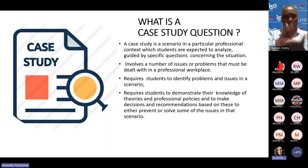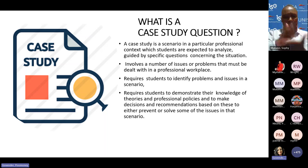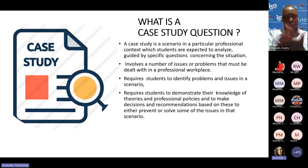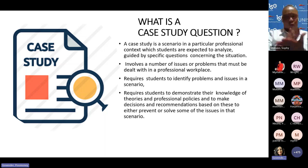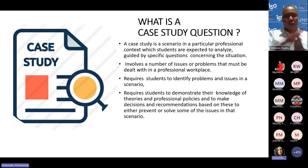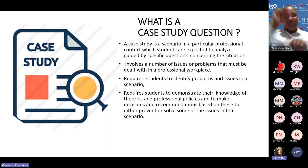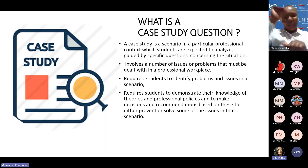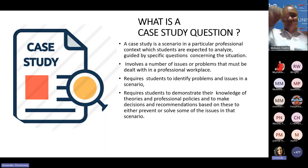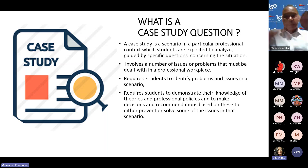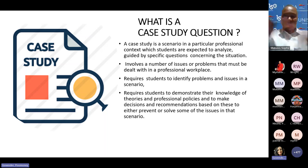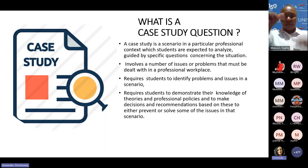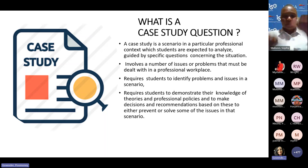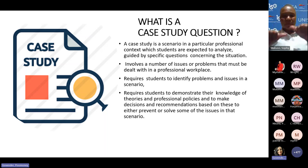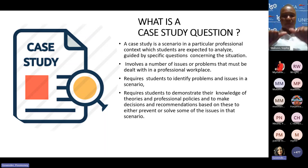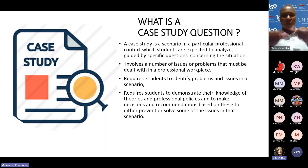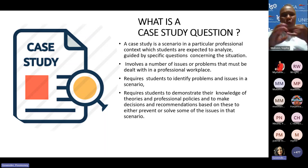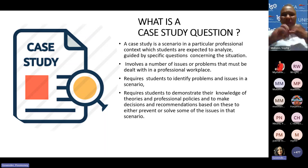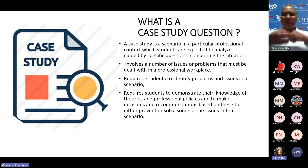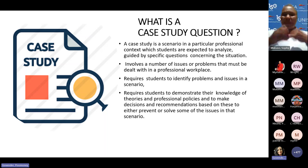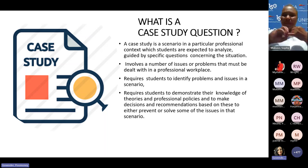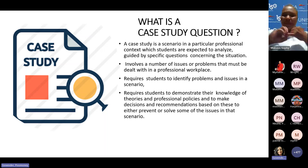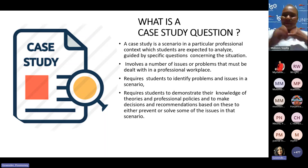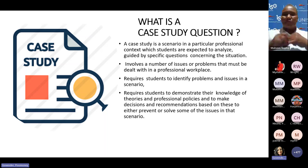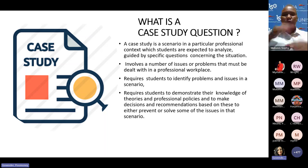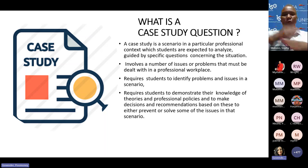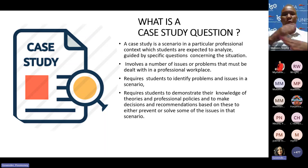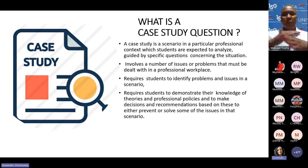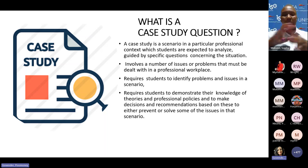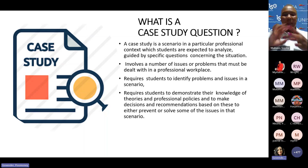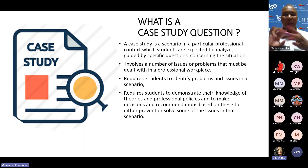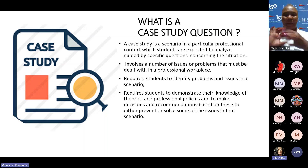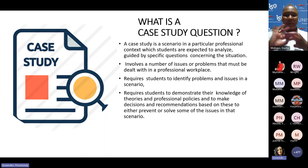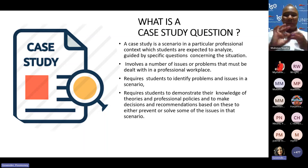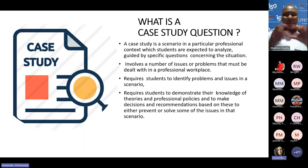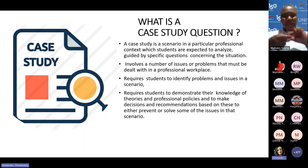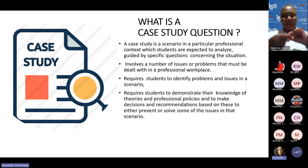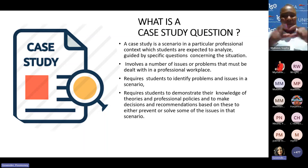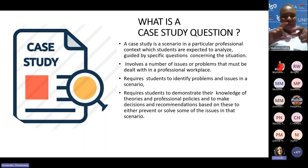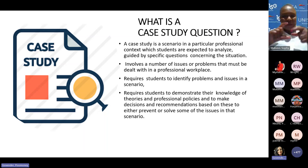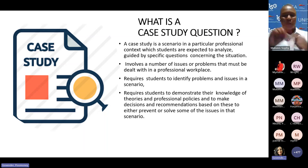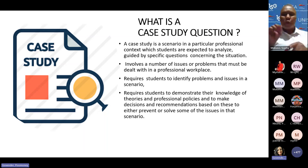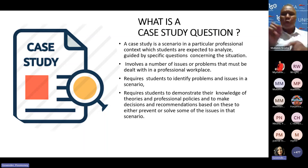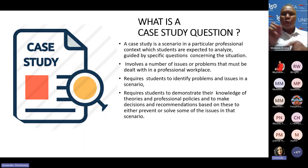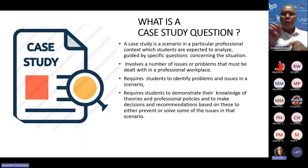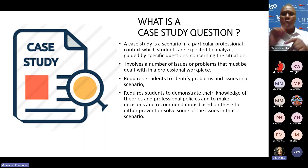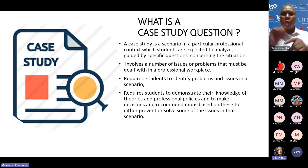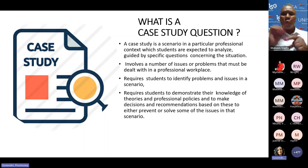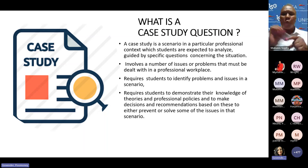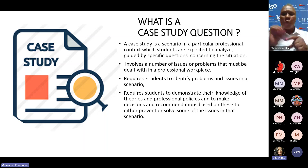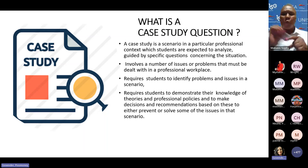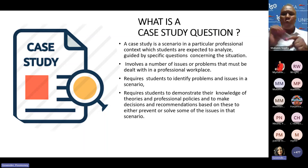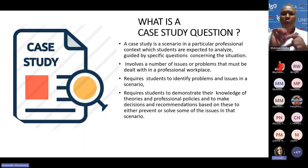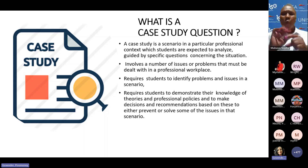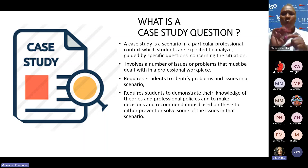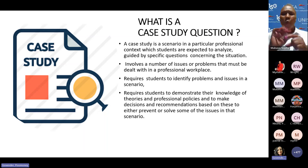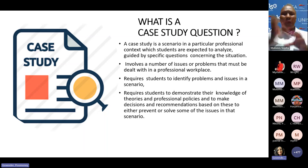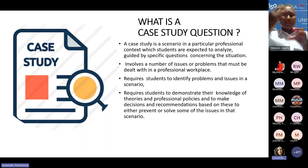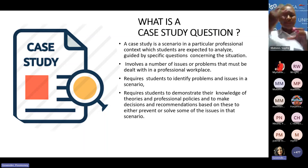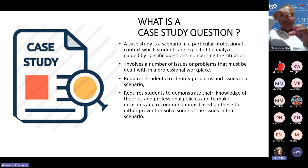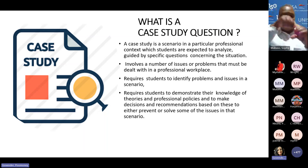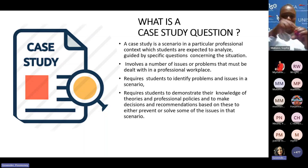assessment. We're trying to make a link to what is covered in your theory, in your